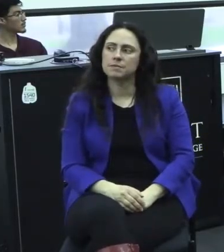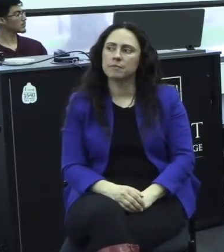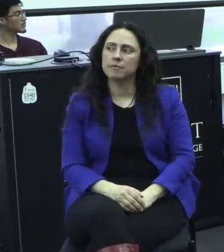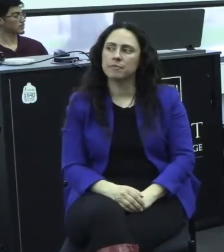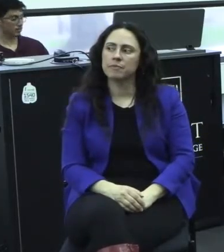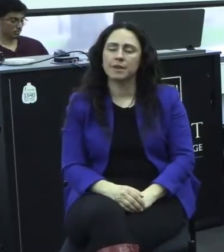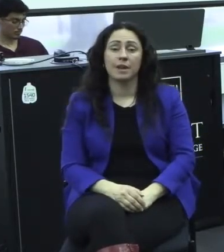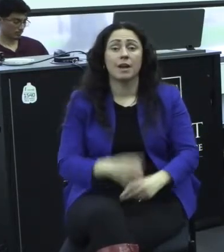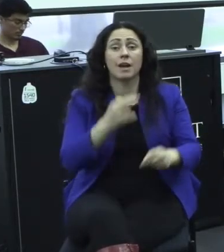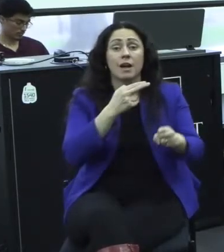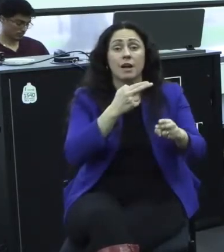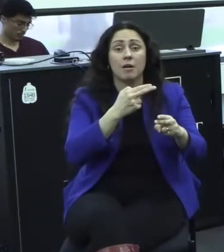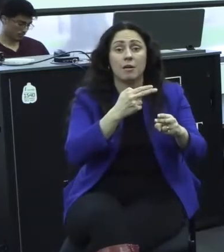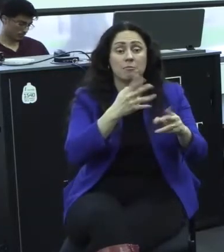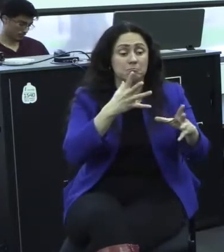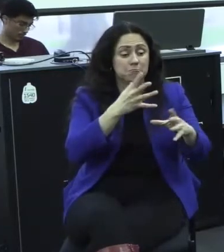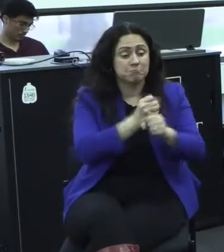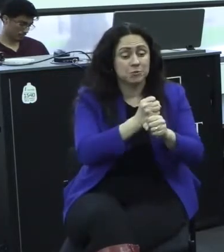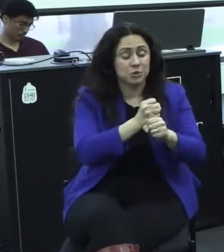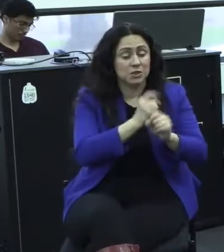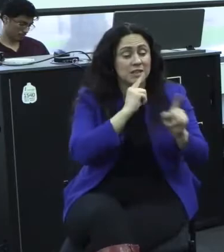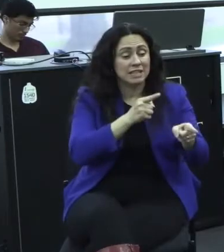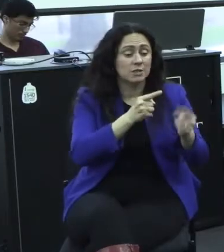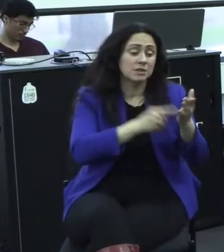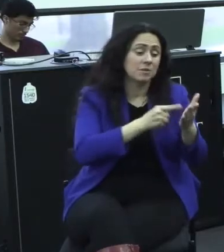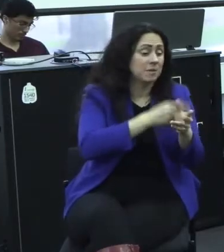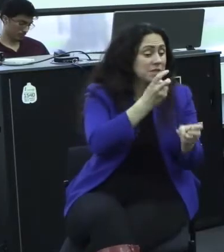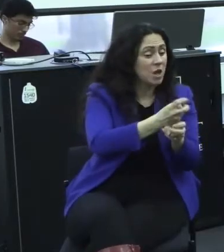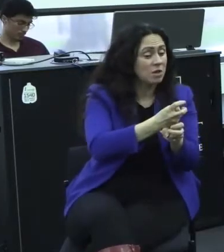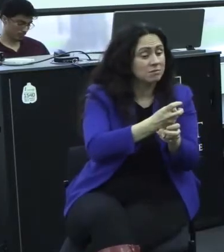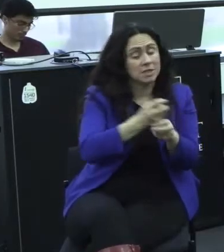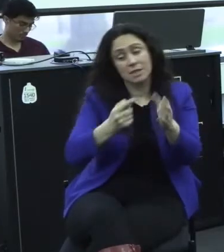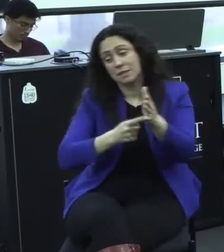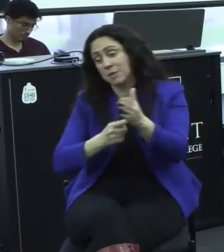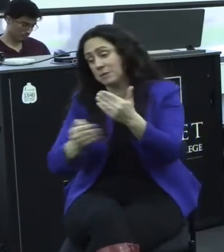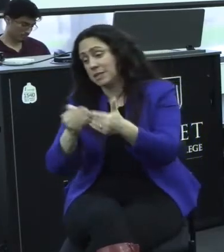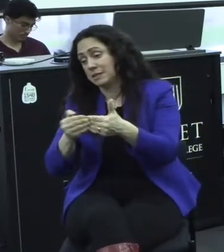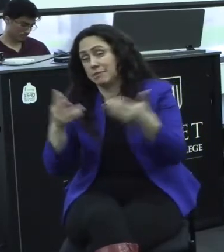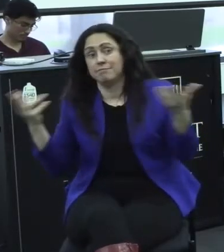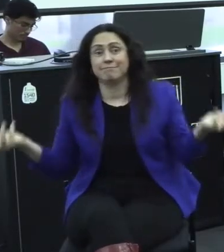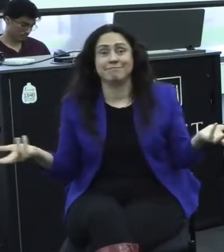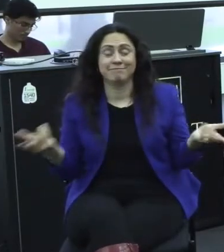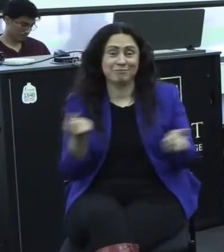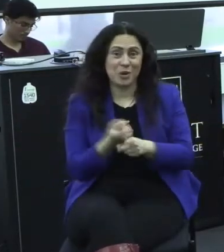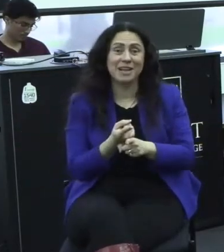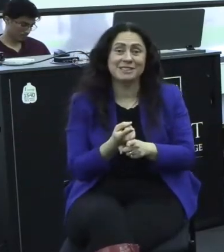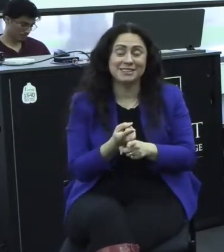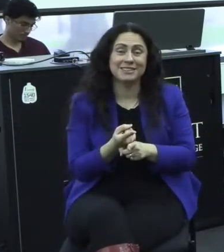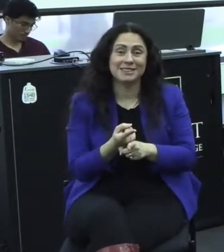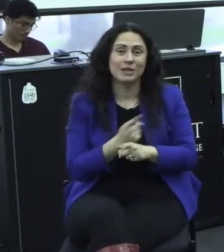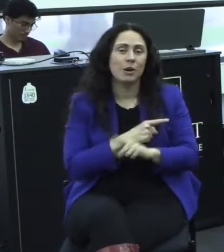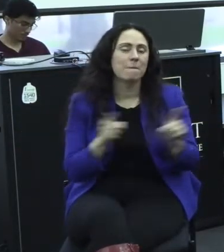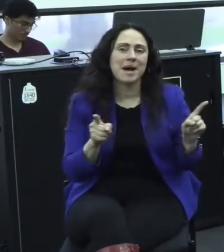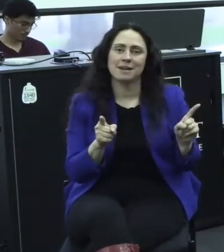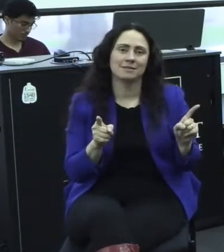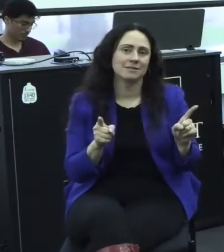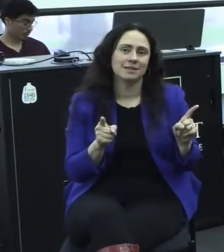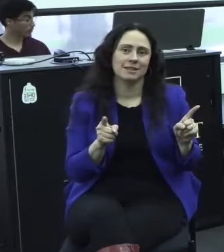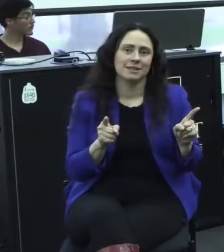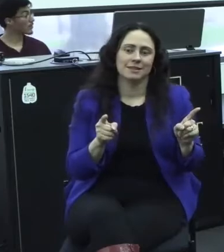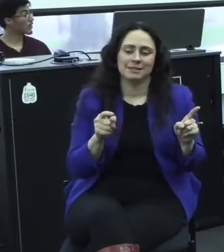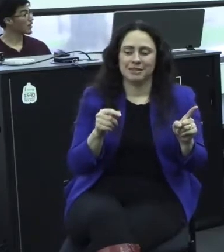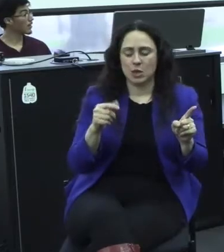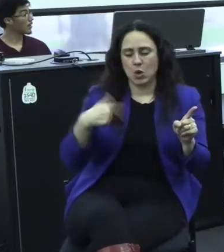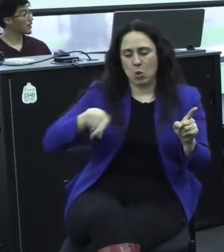the short answer to this question is sometimes it's hard and sometimes it's easy, right? But as architects,